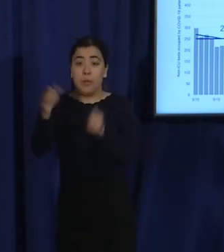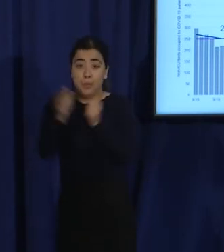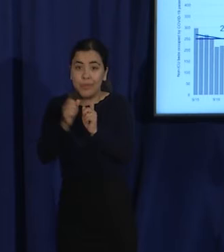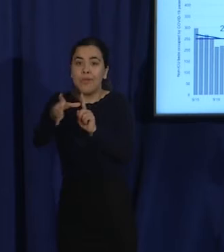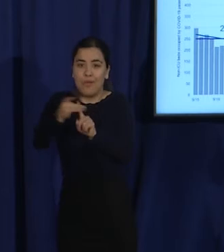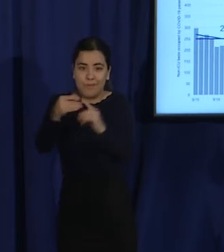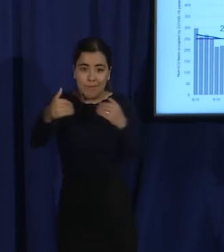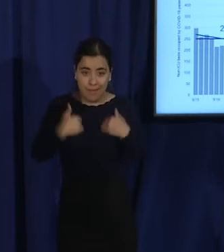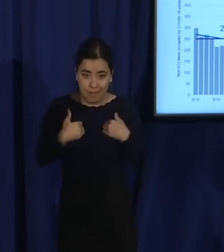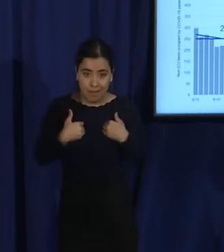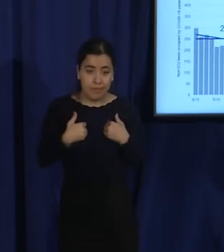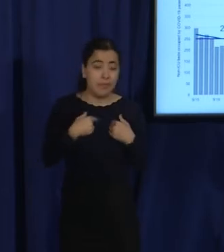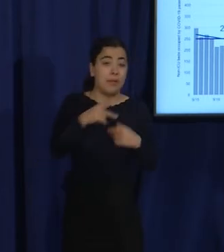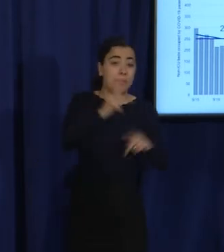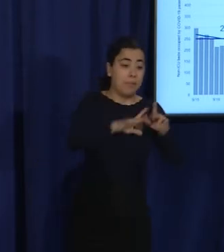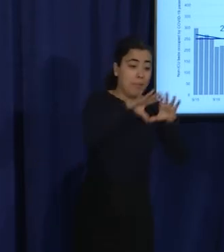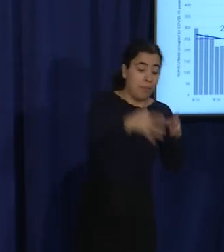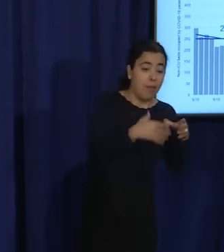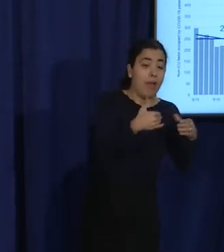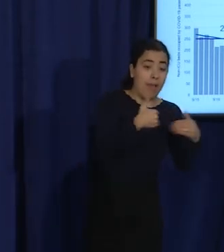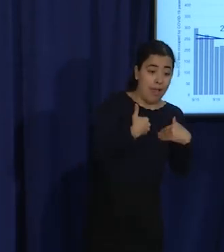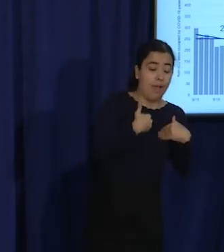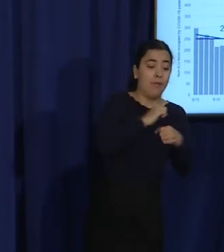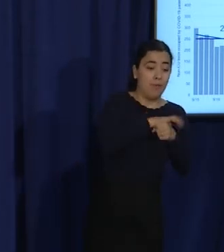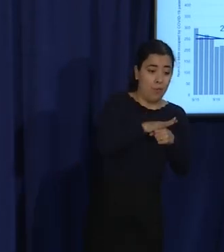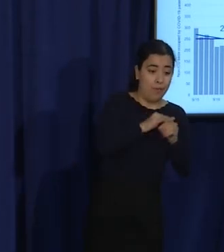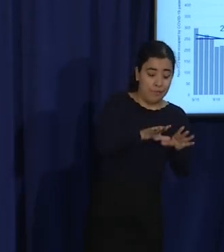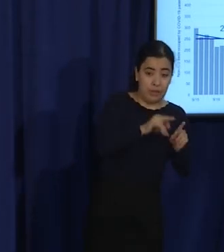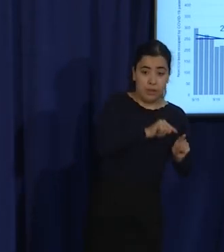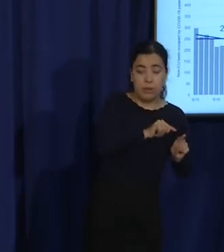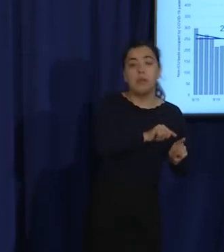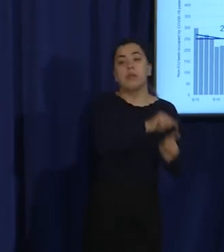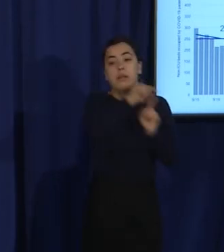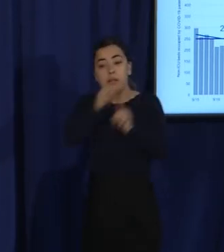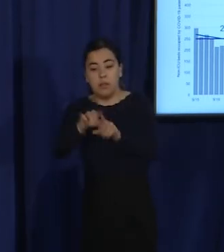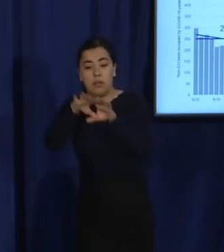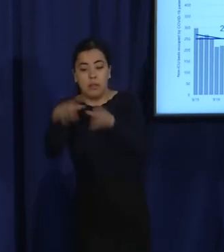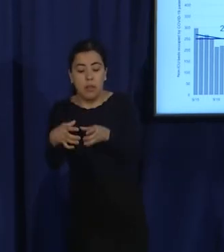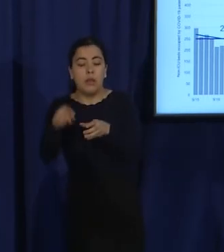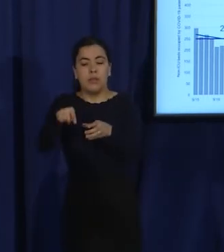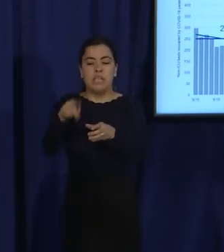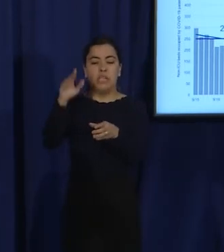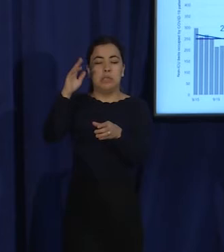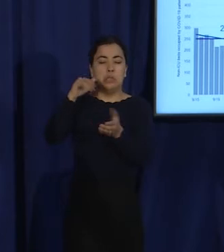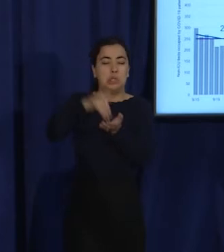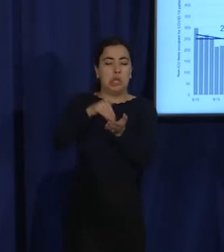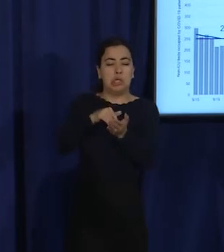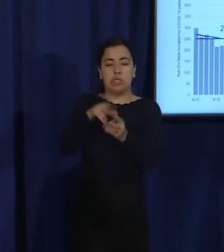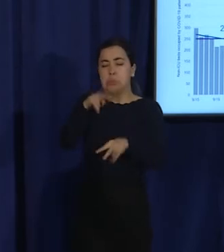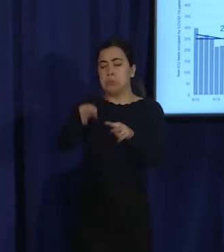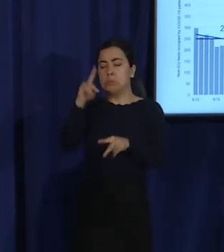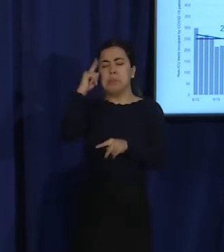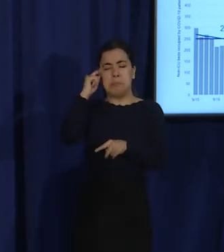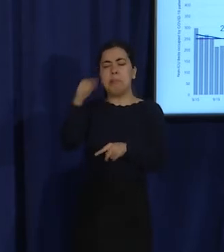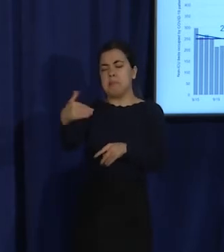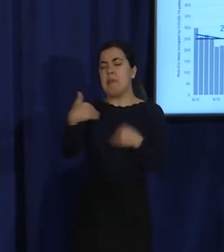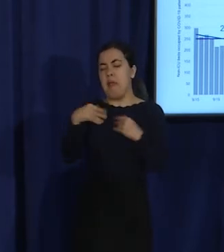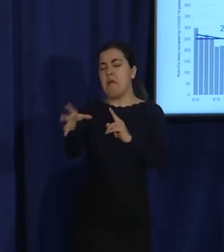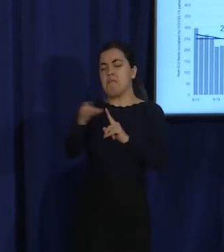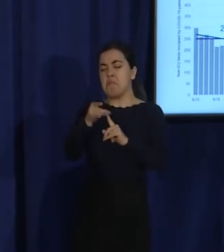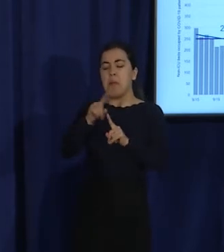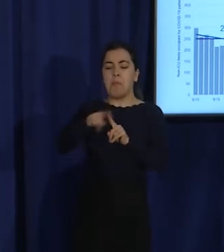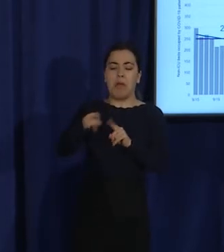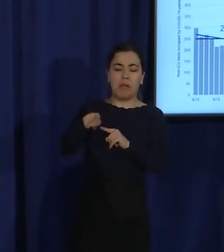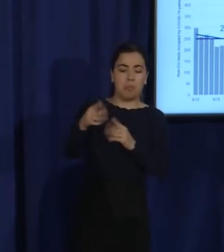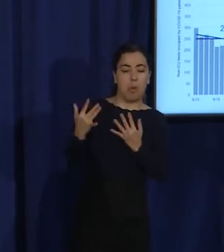people diagnosed with COVID-19 and those who the doctors suspect have COVID-19, but we're waiting on a test result. And what we